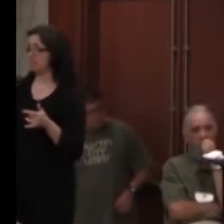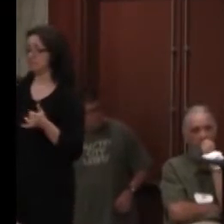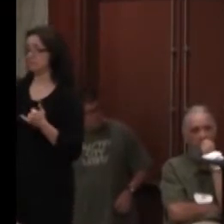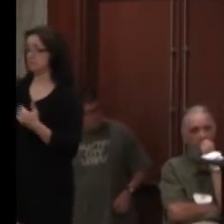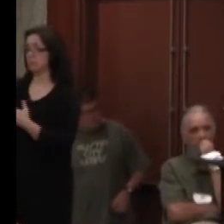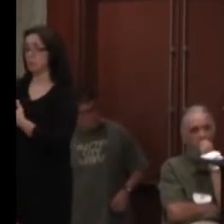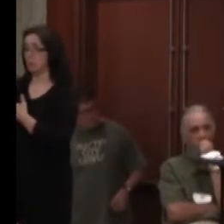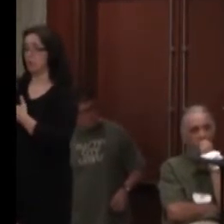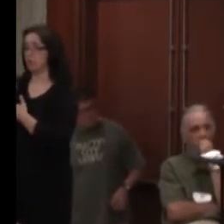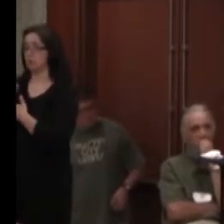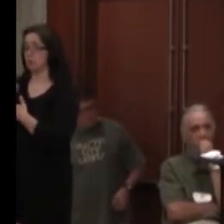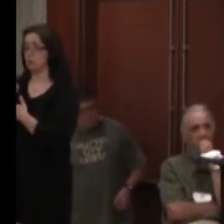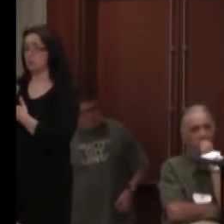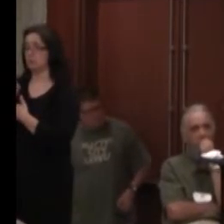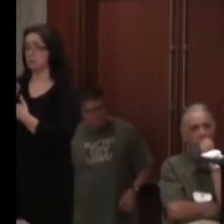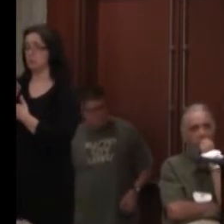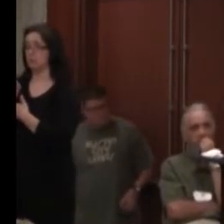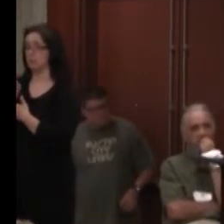morning,